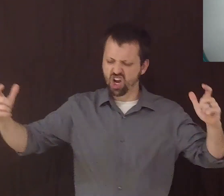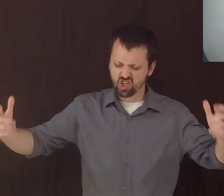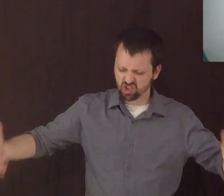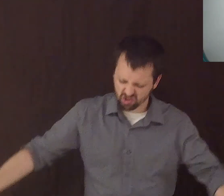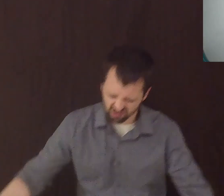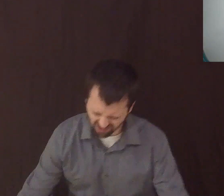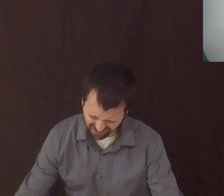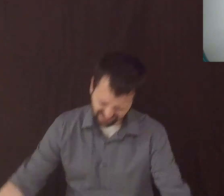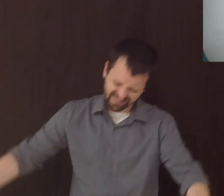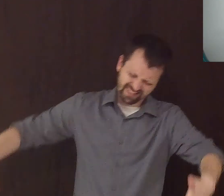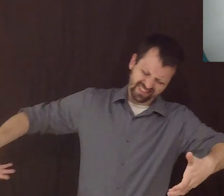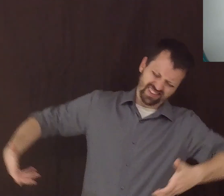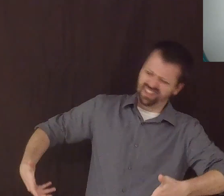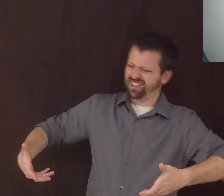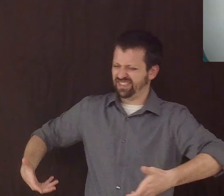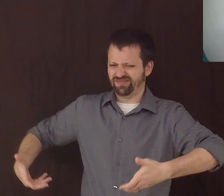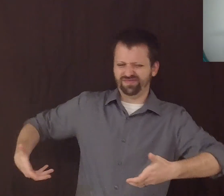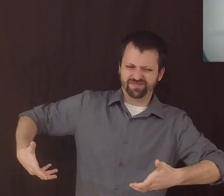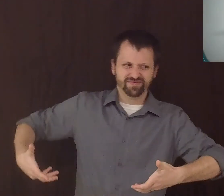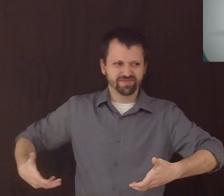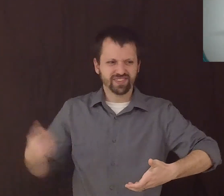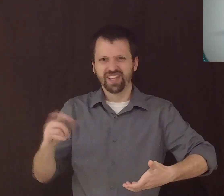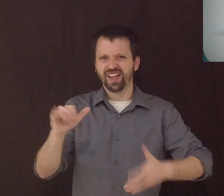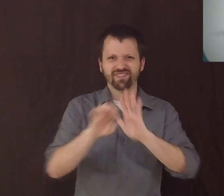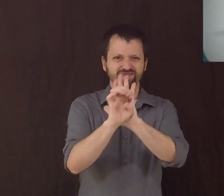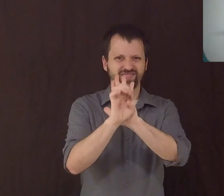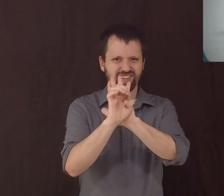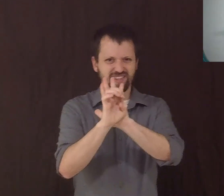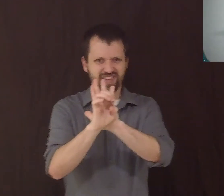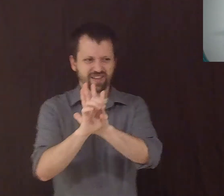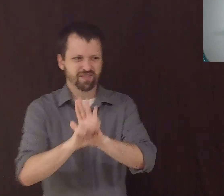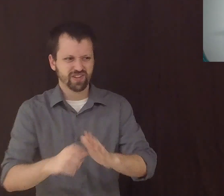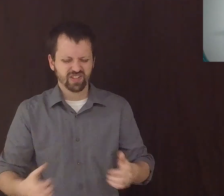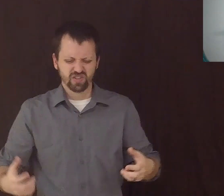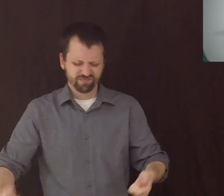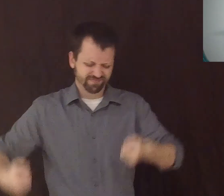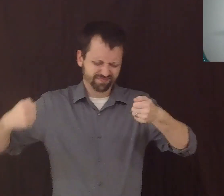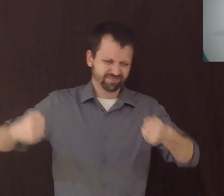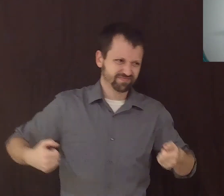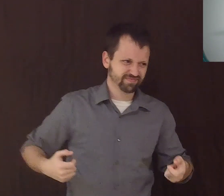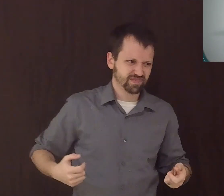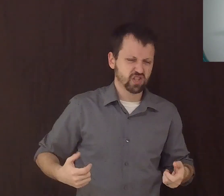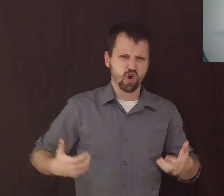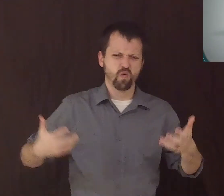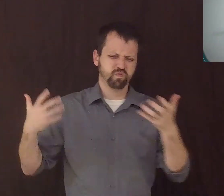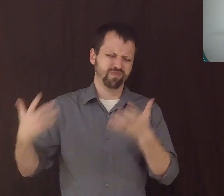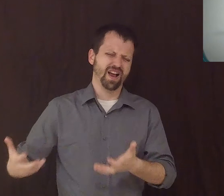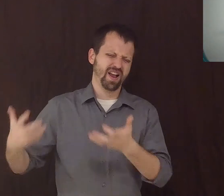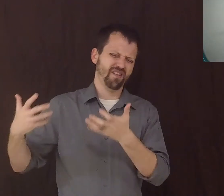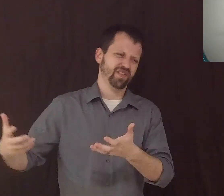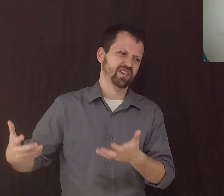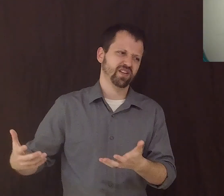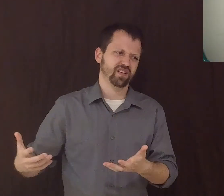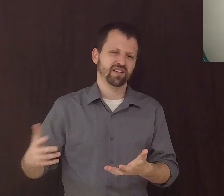something really heavy, you know, and you've got something like this, like this tote. Let me see if I can get it up. Oh man, this thing's